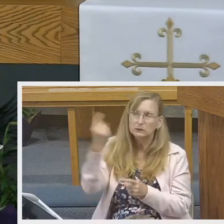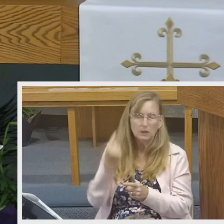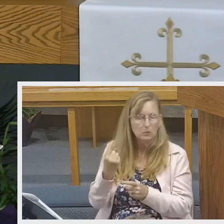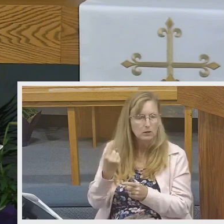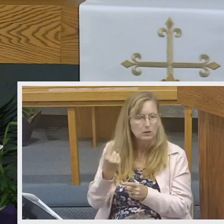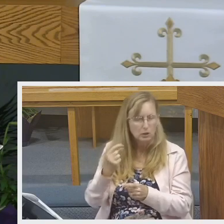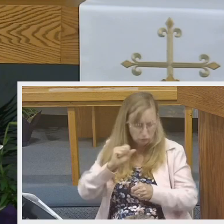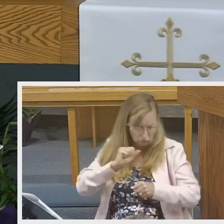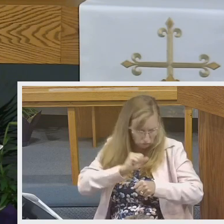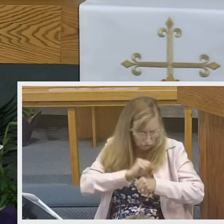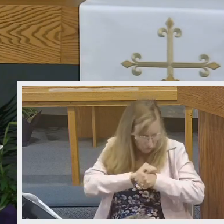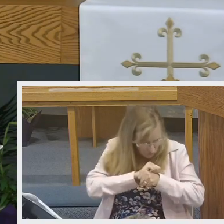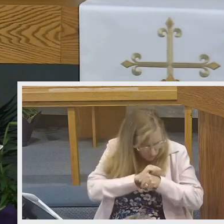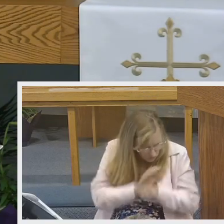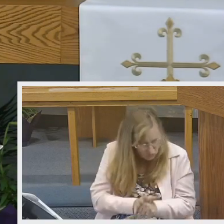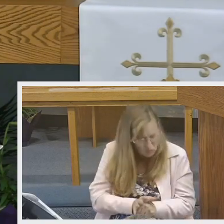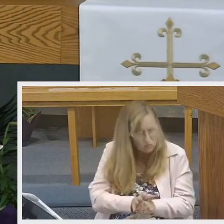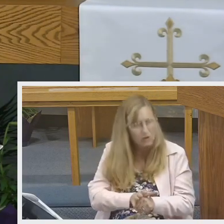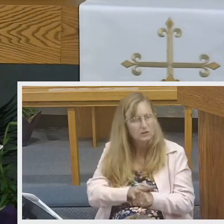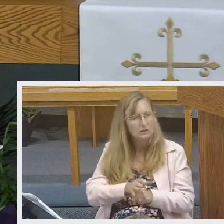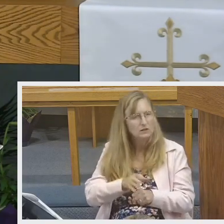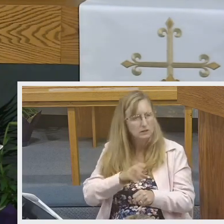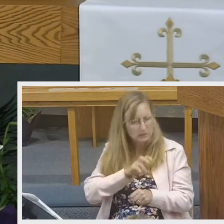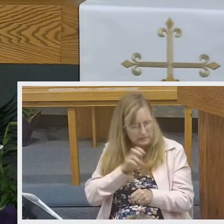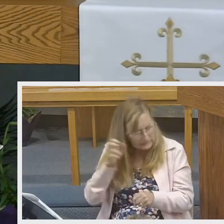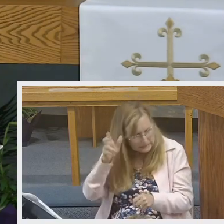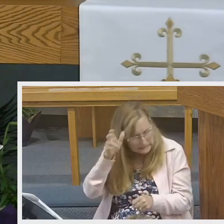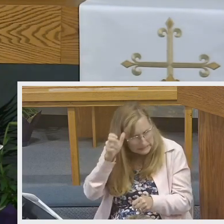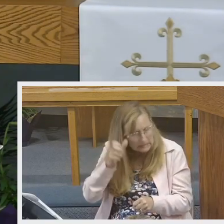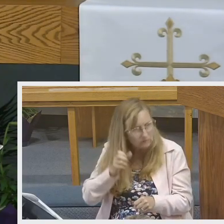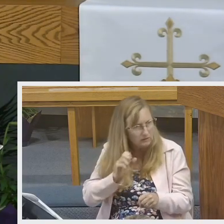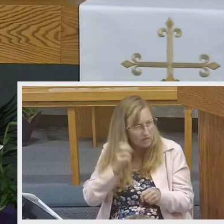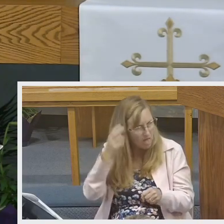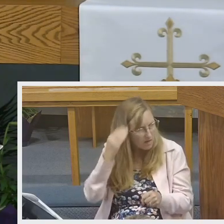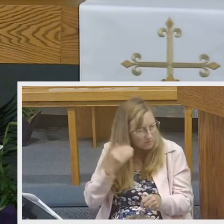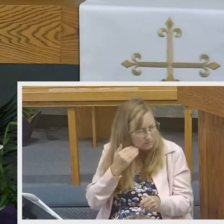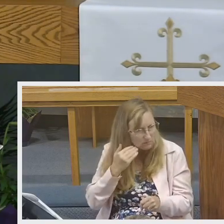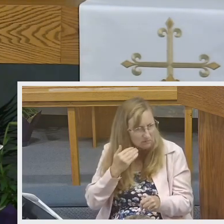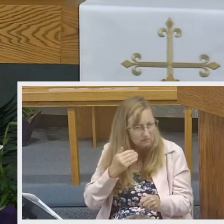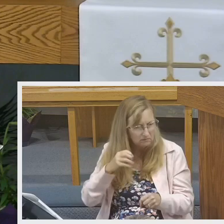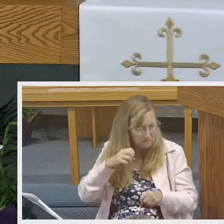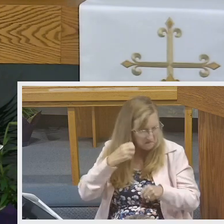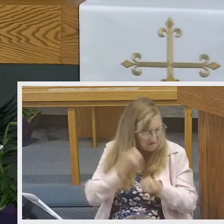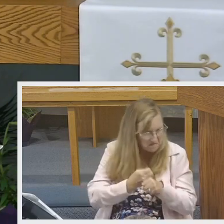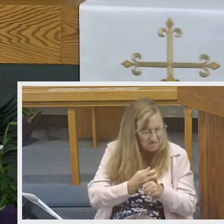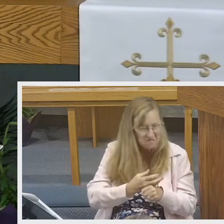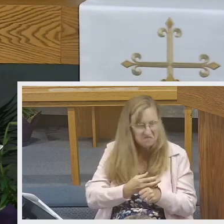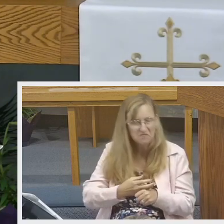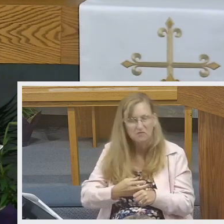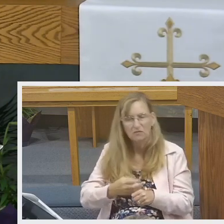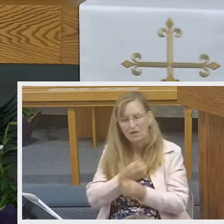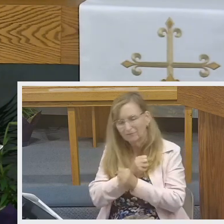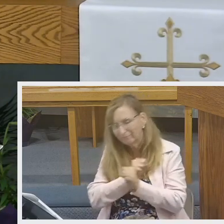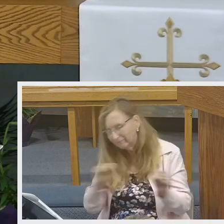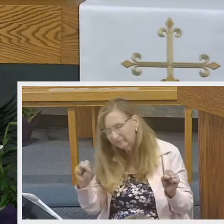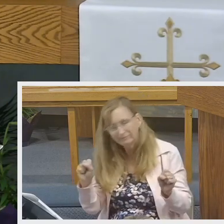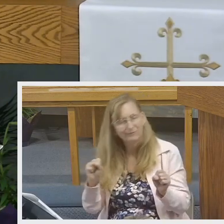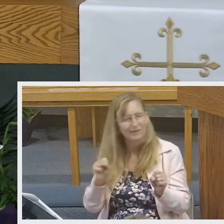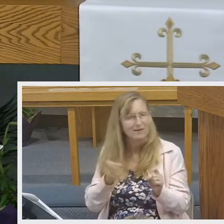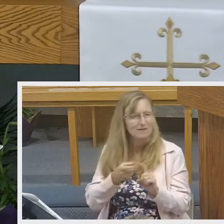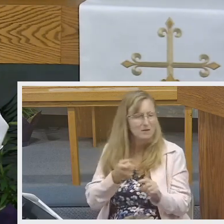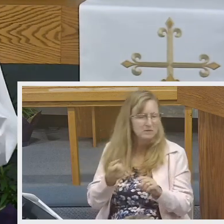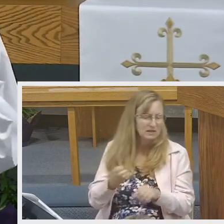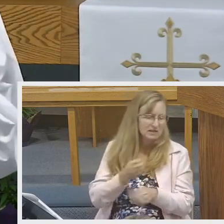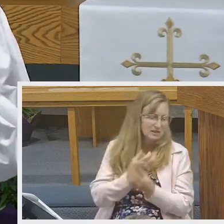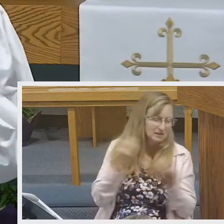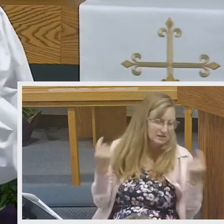free from that captivity that they had to sin and death. And then it was passed on from generation